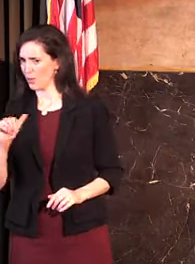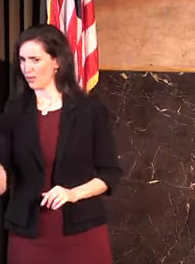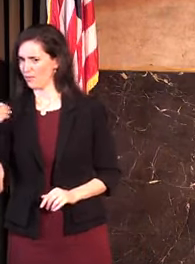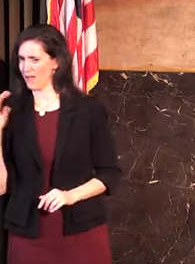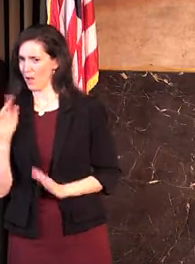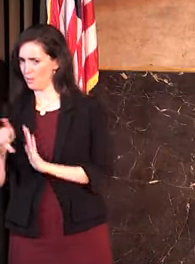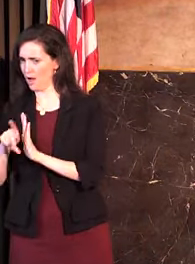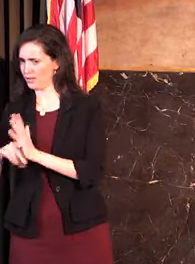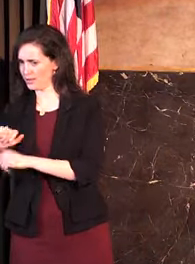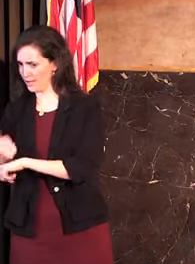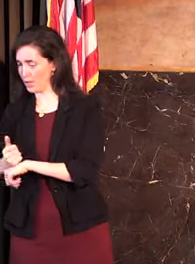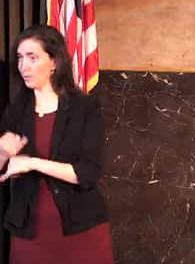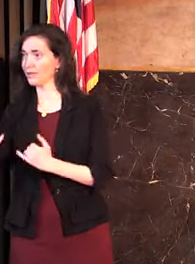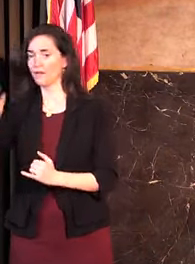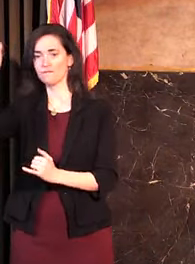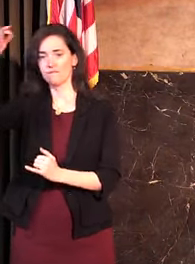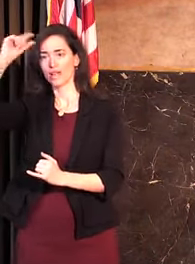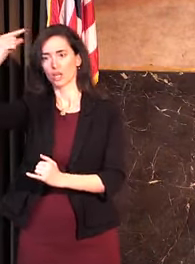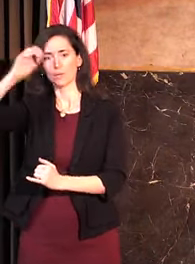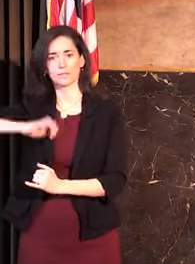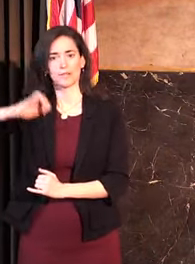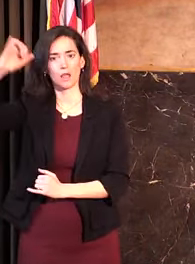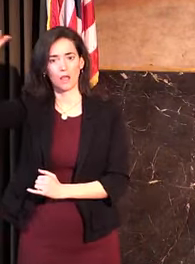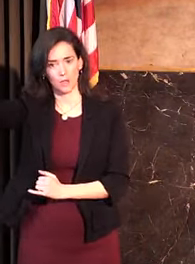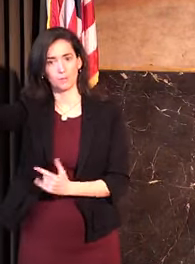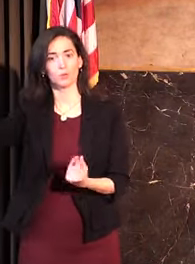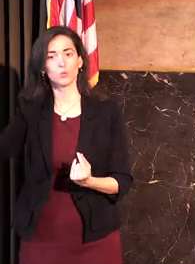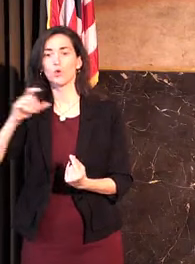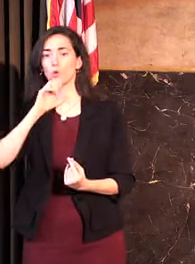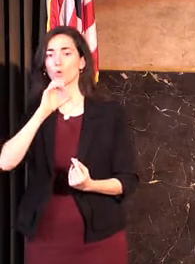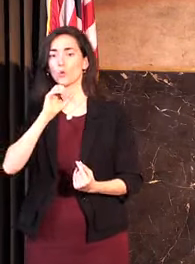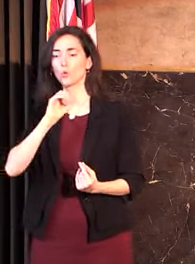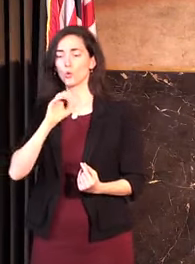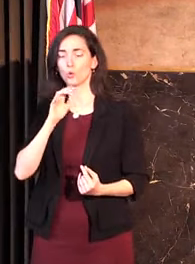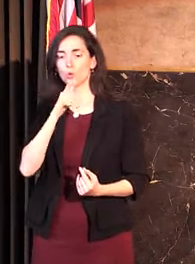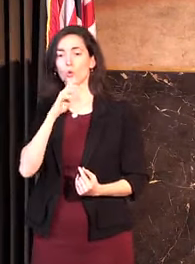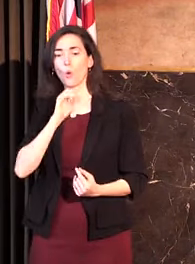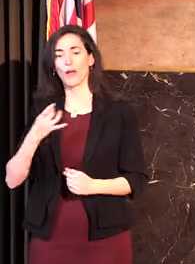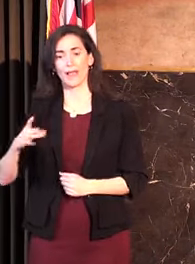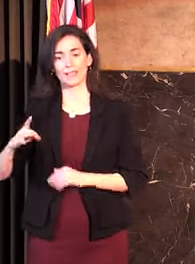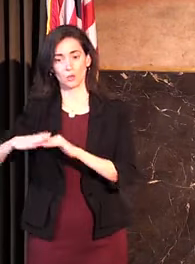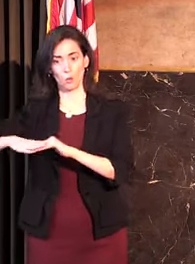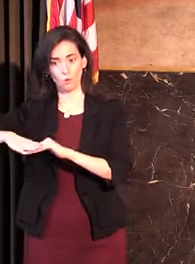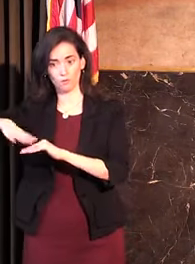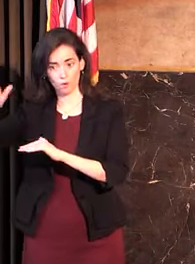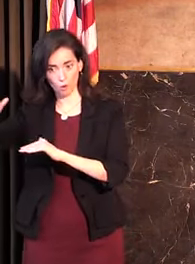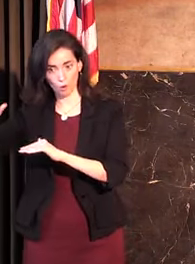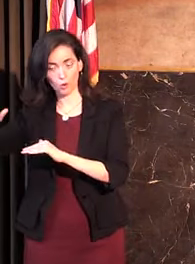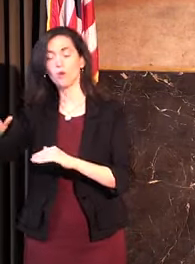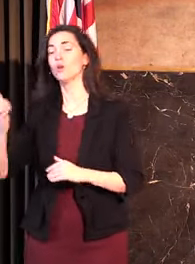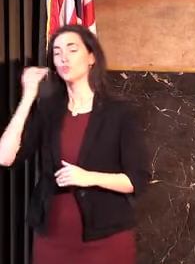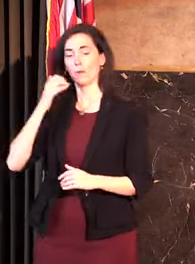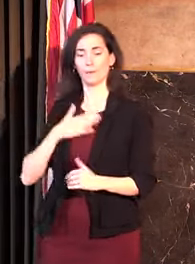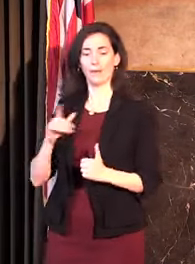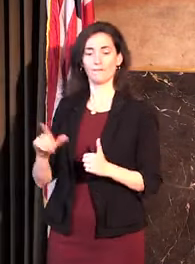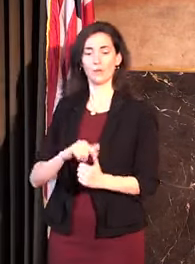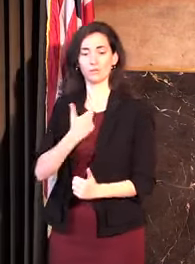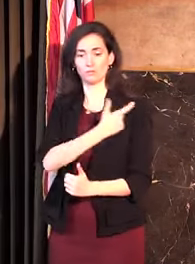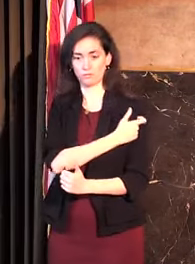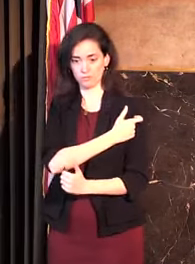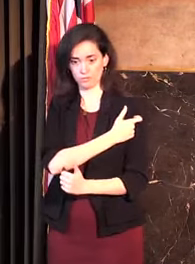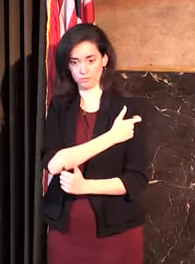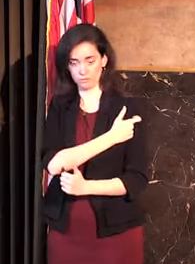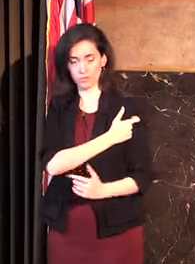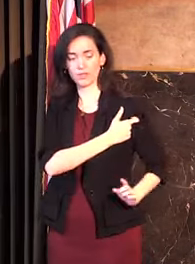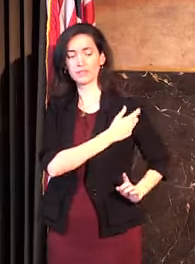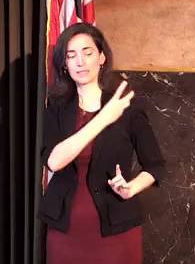previously, and that is all adults 18 and above, once you are 6 months beyond the second